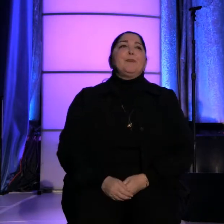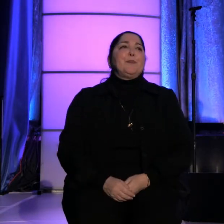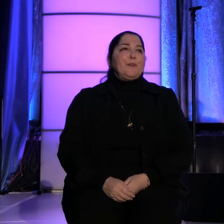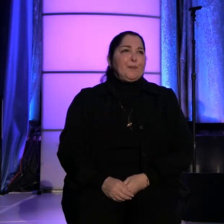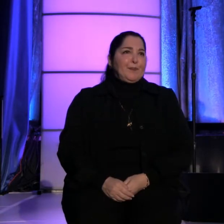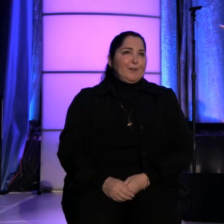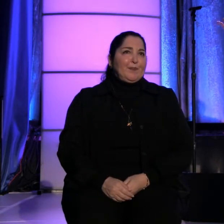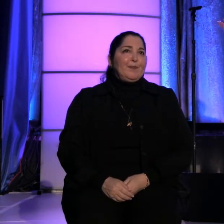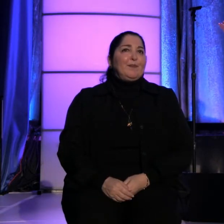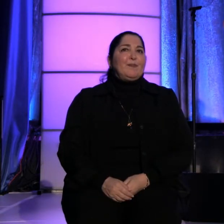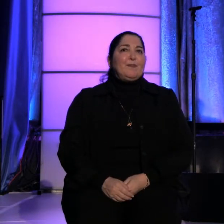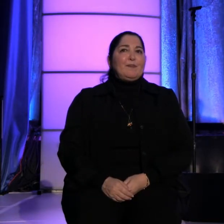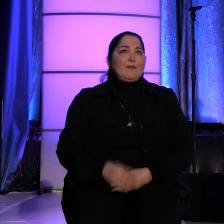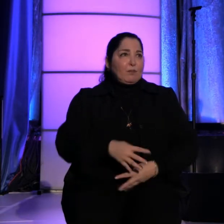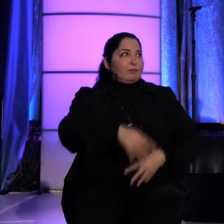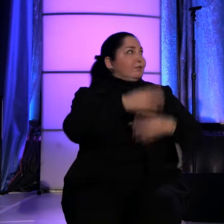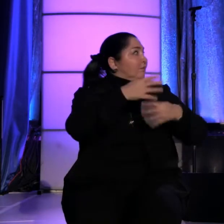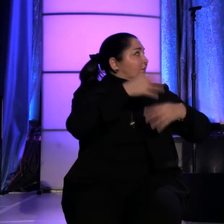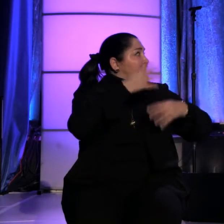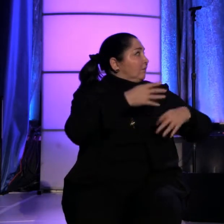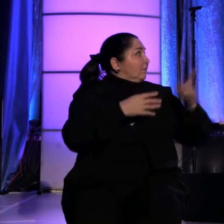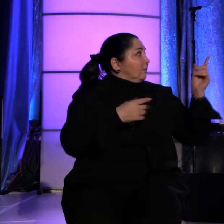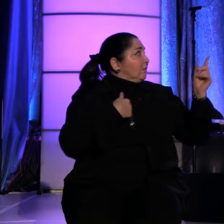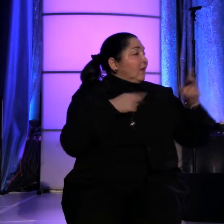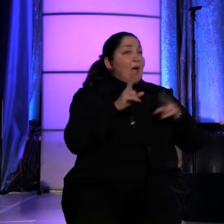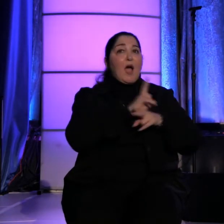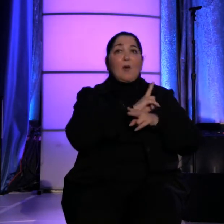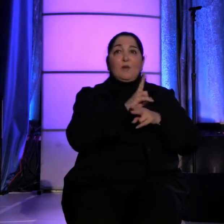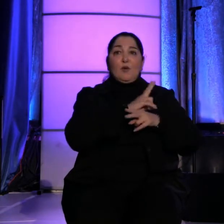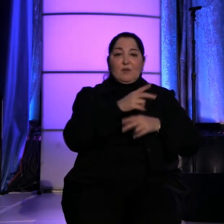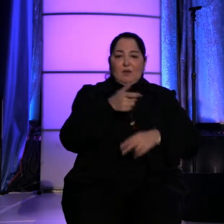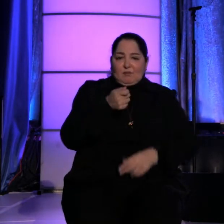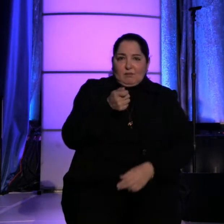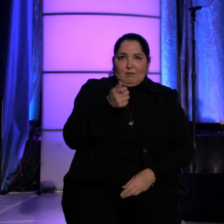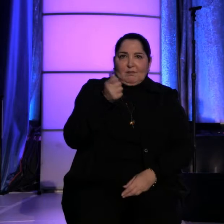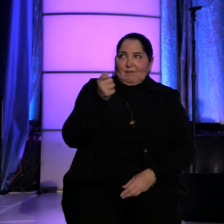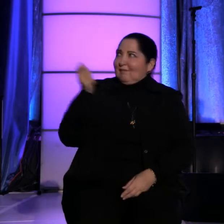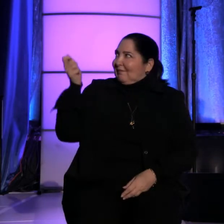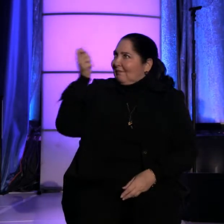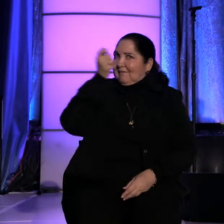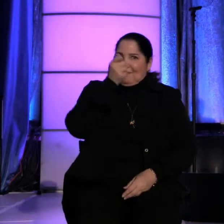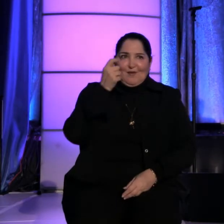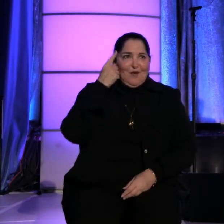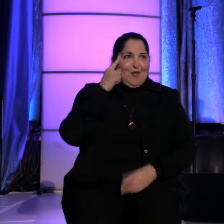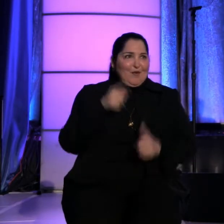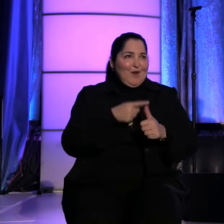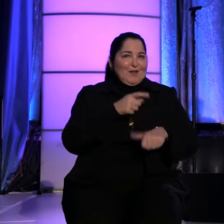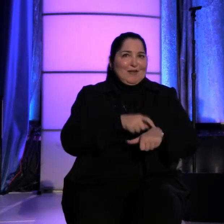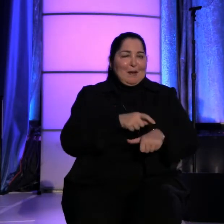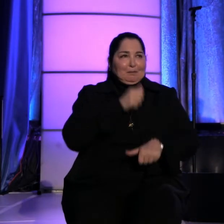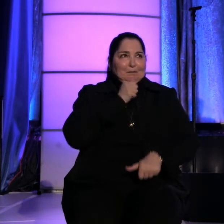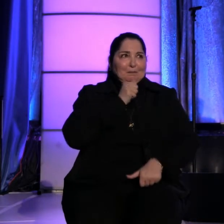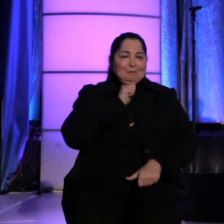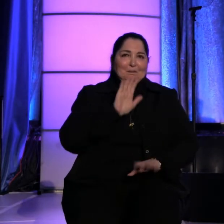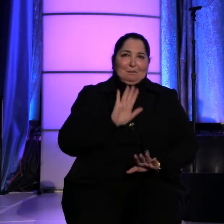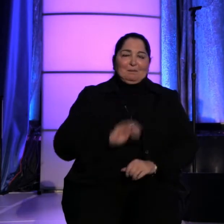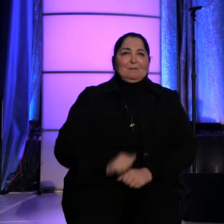Great. So you can please scroll up. I'm using one of these for the first time, so bear with me. I'm heartened